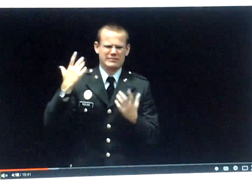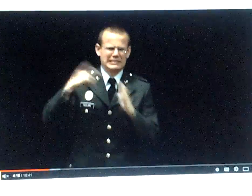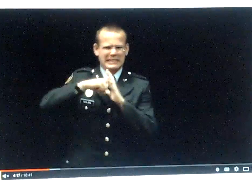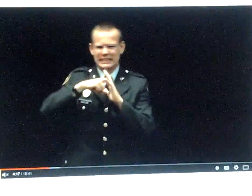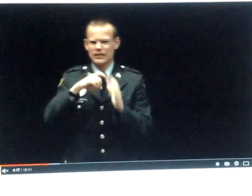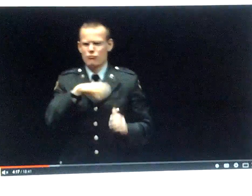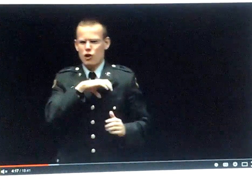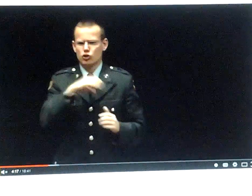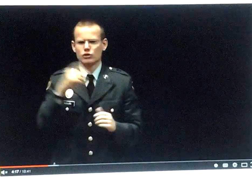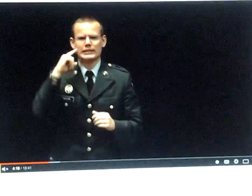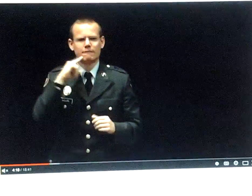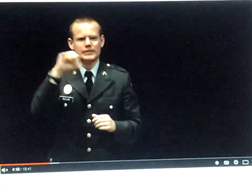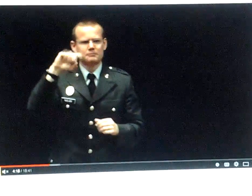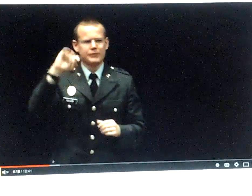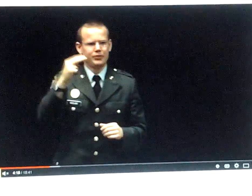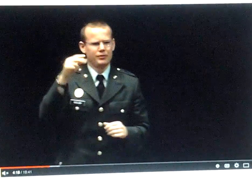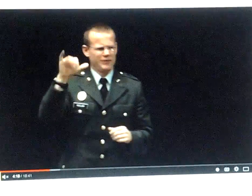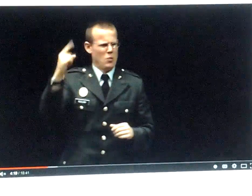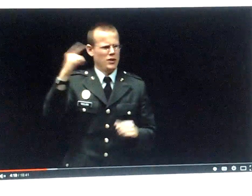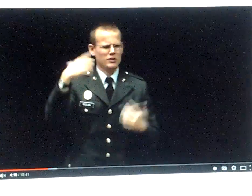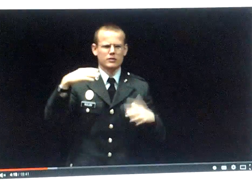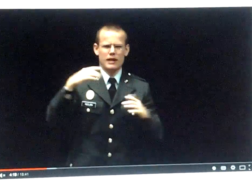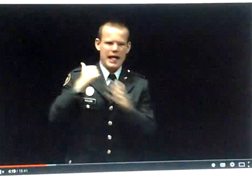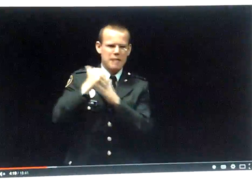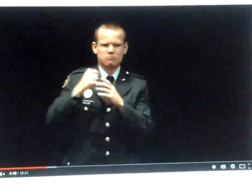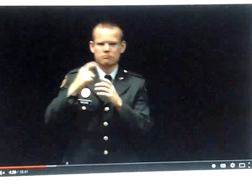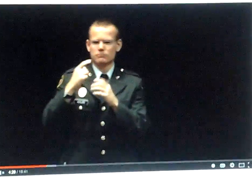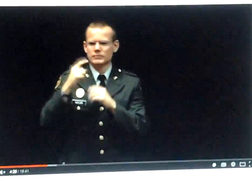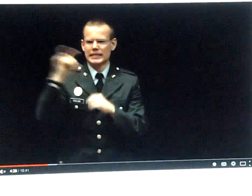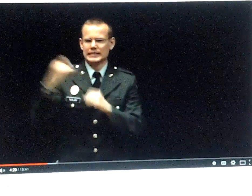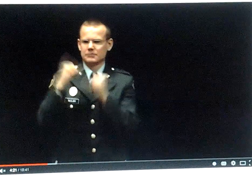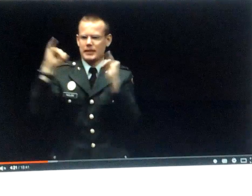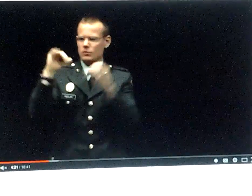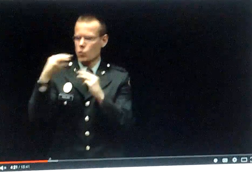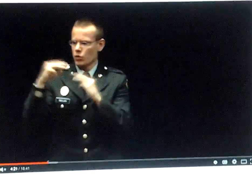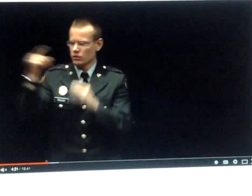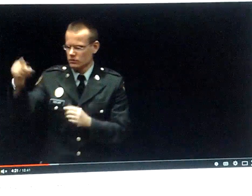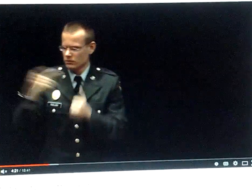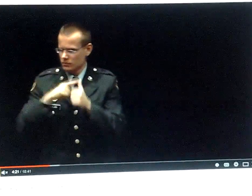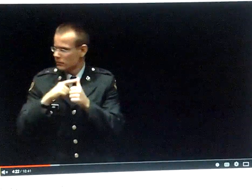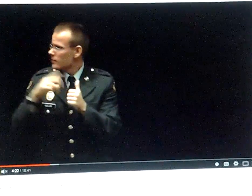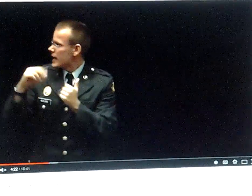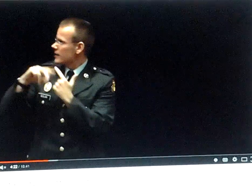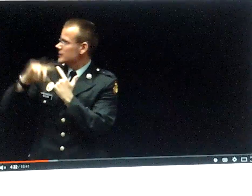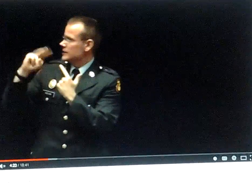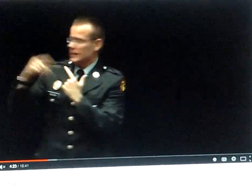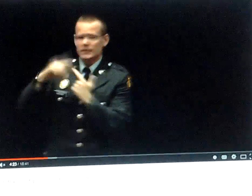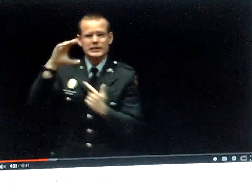So Texas had a war, and the captain was deaf.